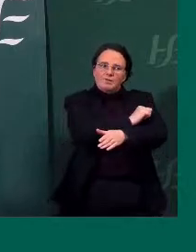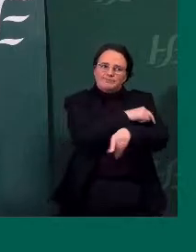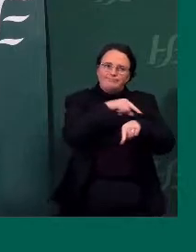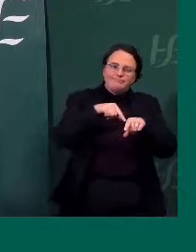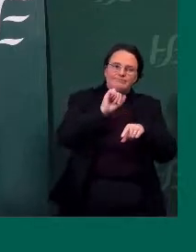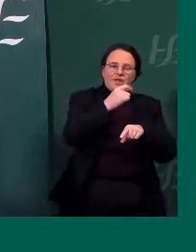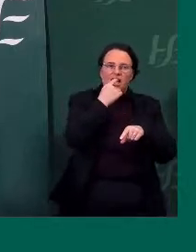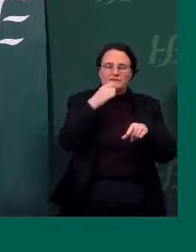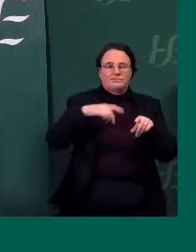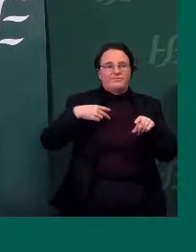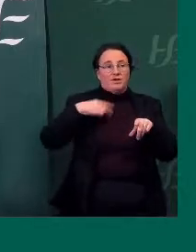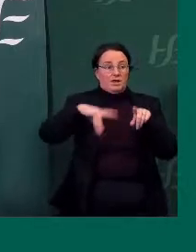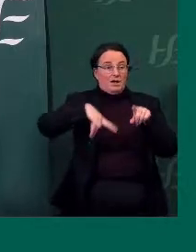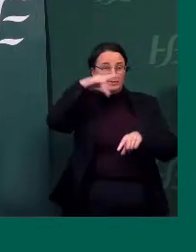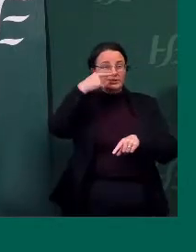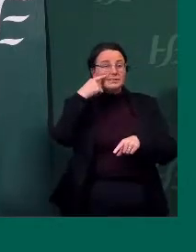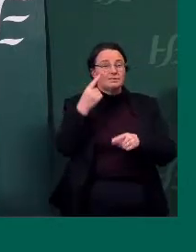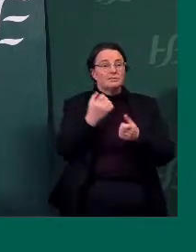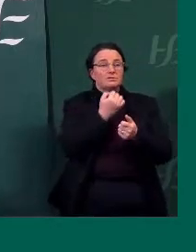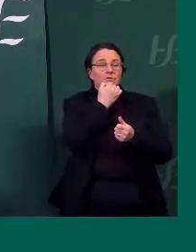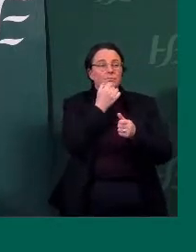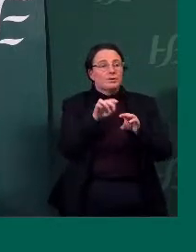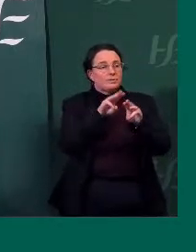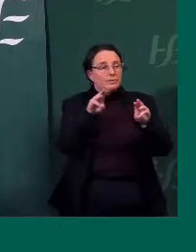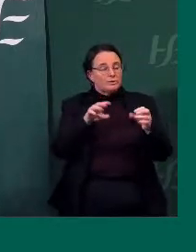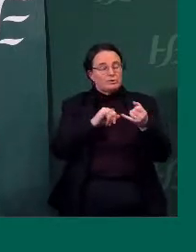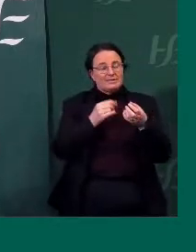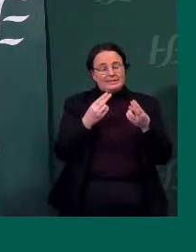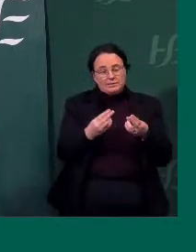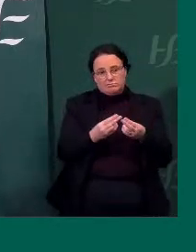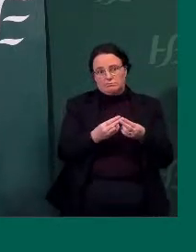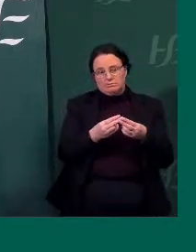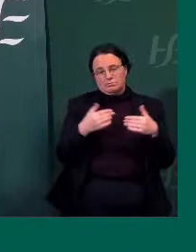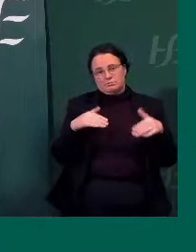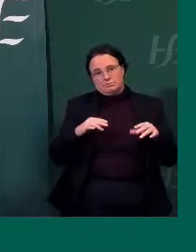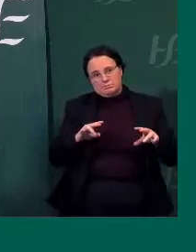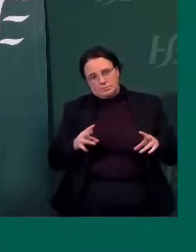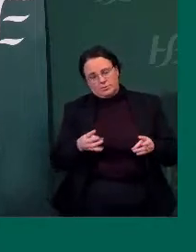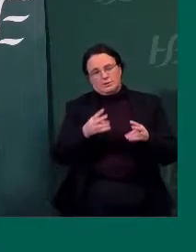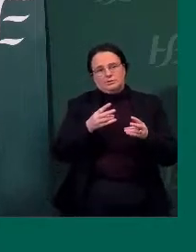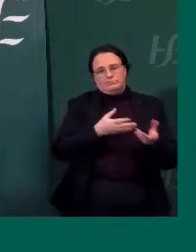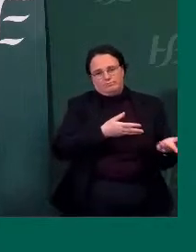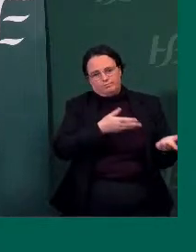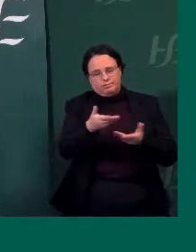see that in terms of just the number of people who need fairly acute admissions to hospital.